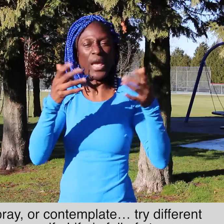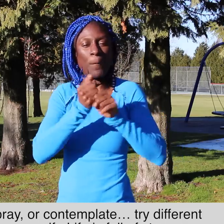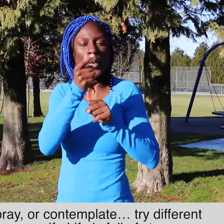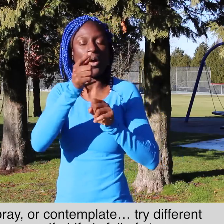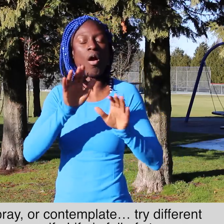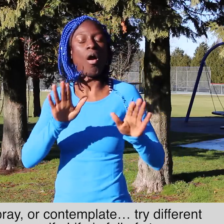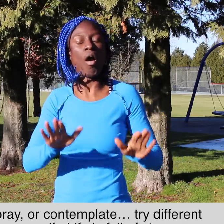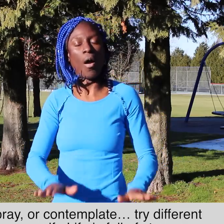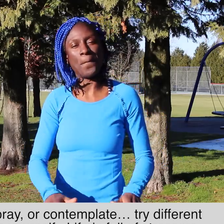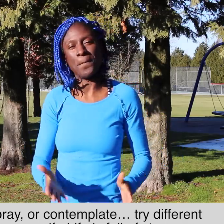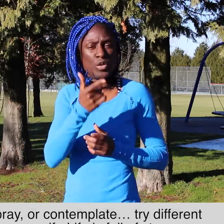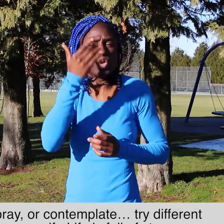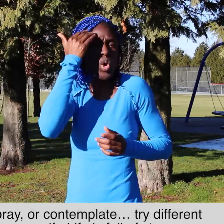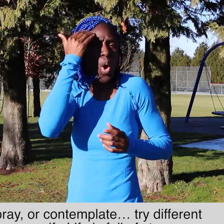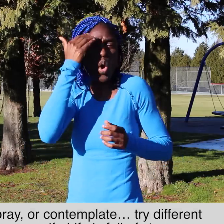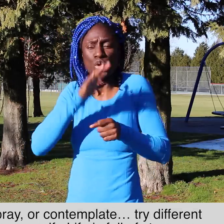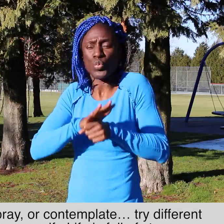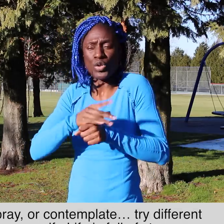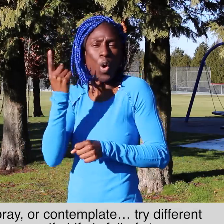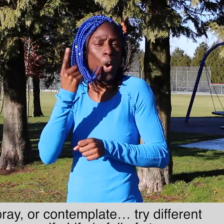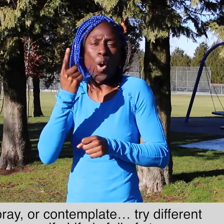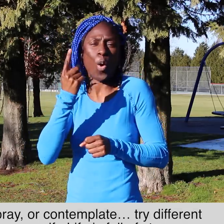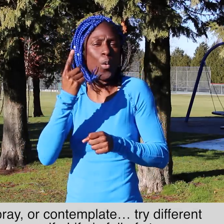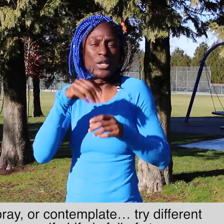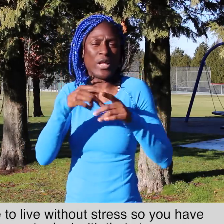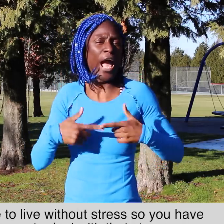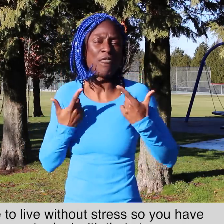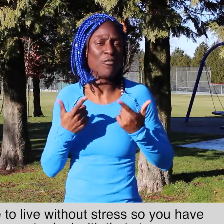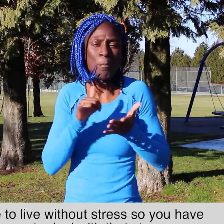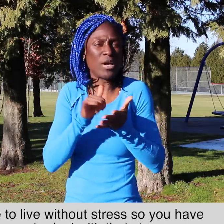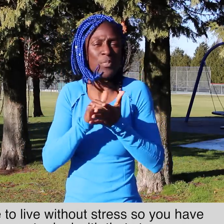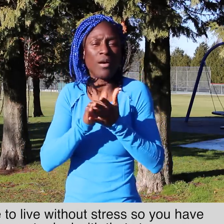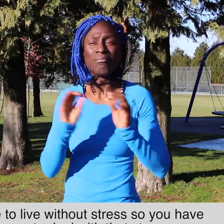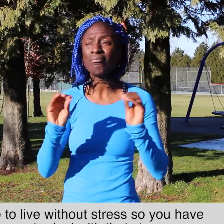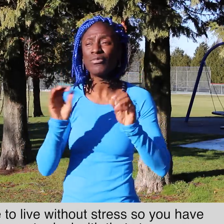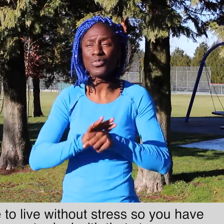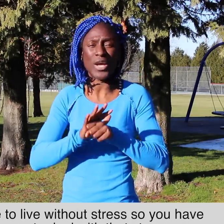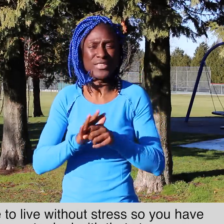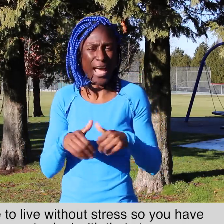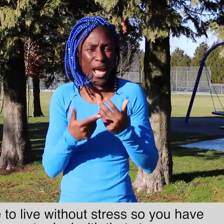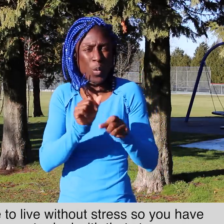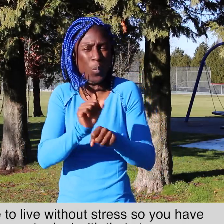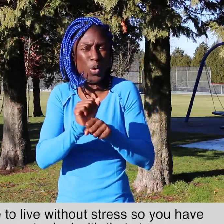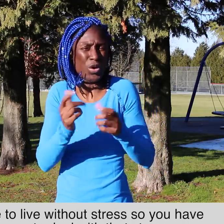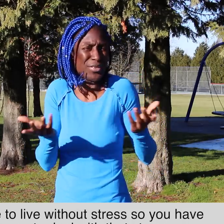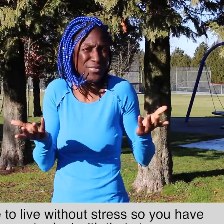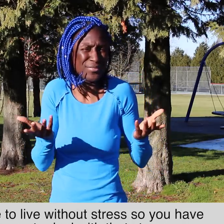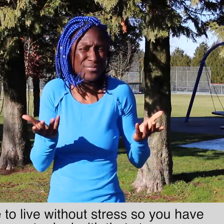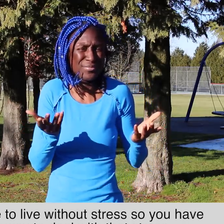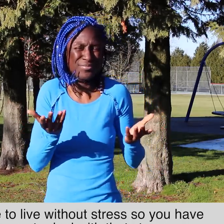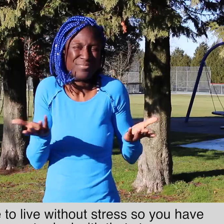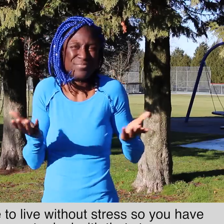Try different things to calm yourself. Life is full of stressors. It's impossible to live without